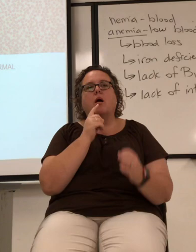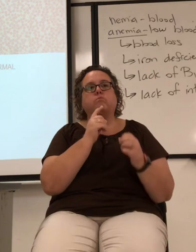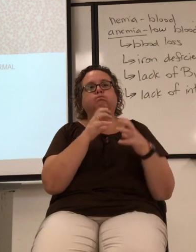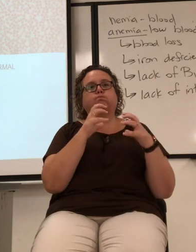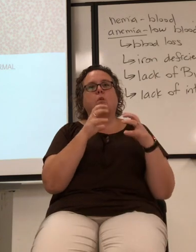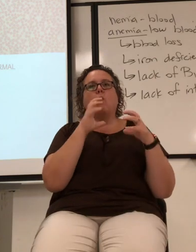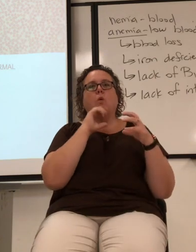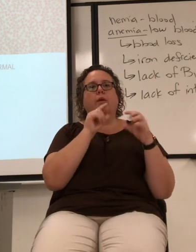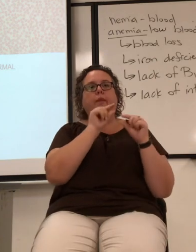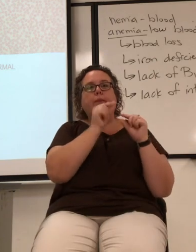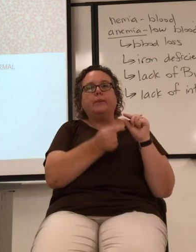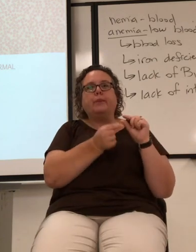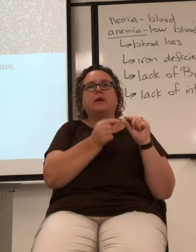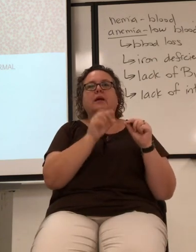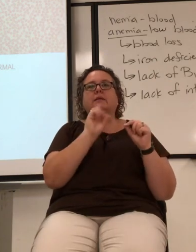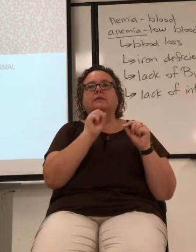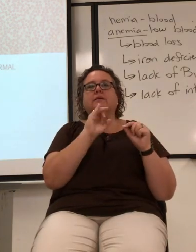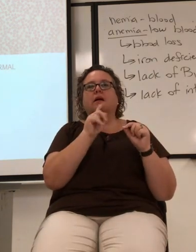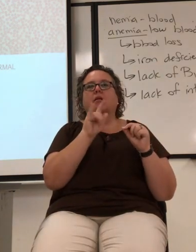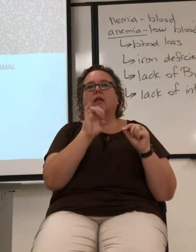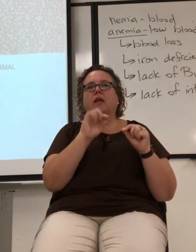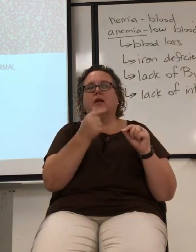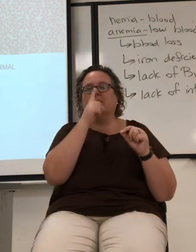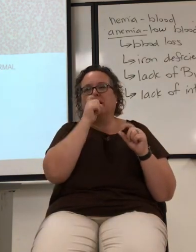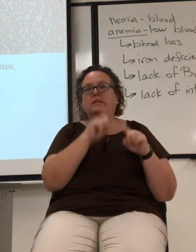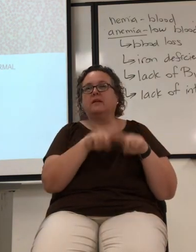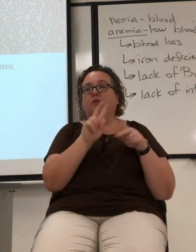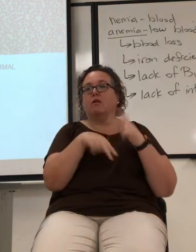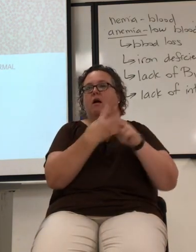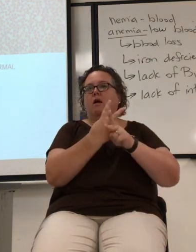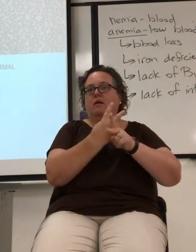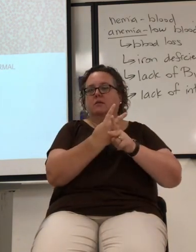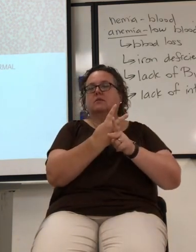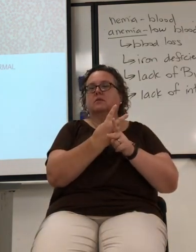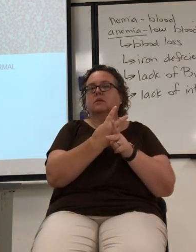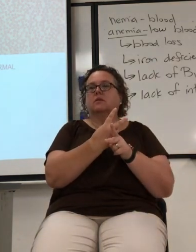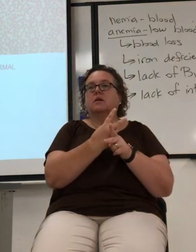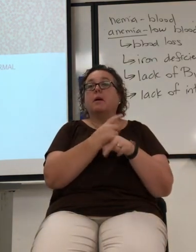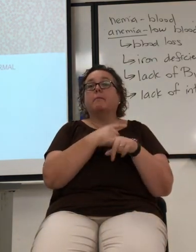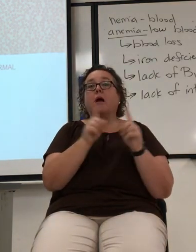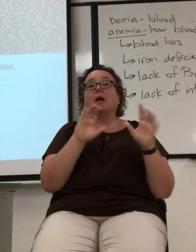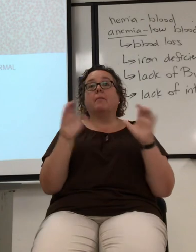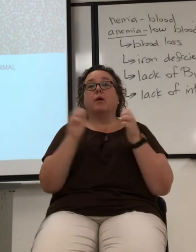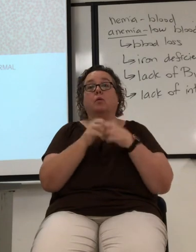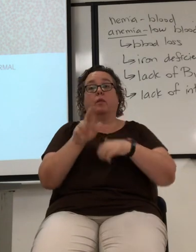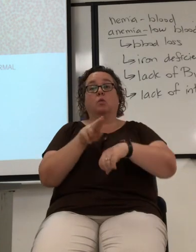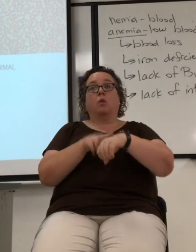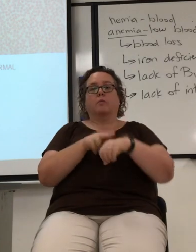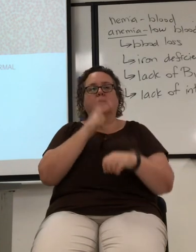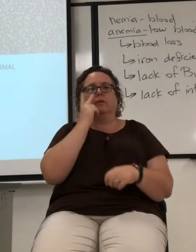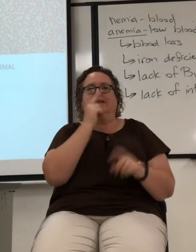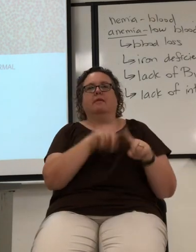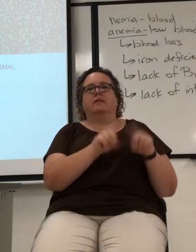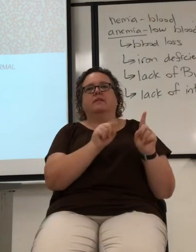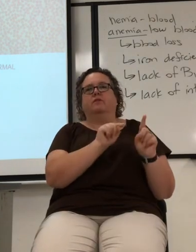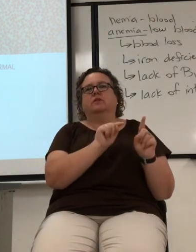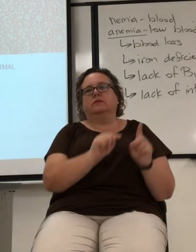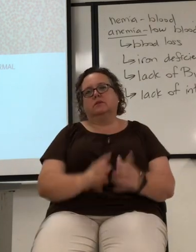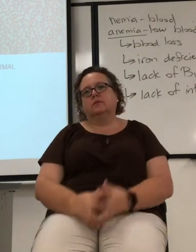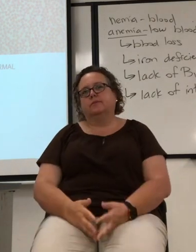sickling like we saw in sickle cell anemia, because it's a different kind. But compared to normal, you can definitely see differences